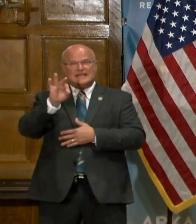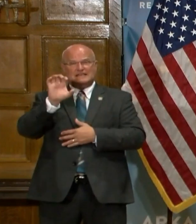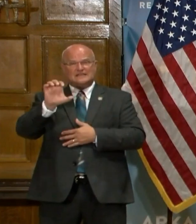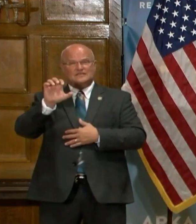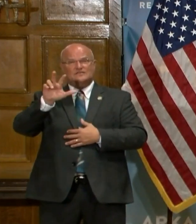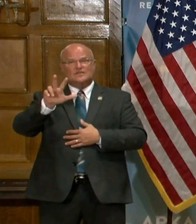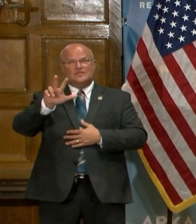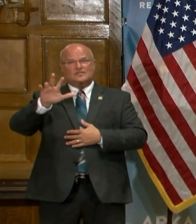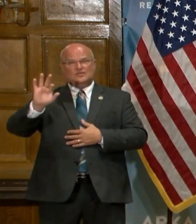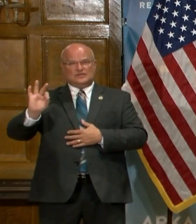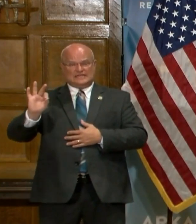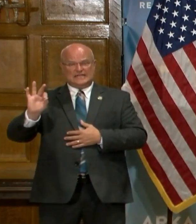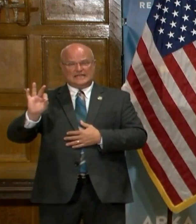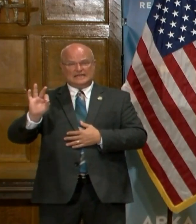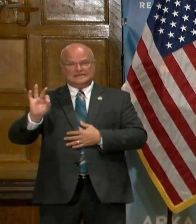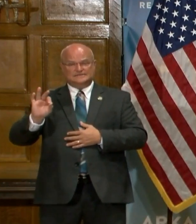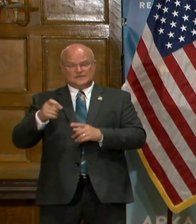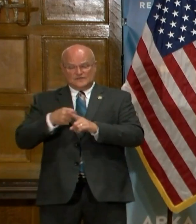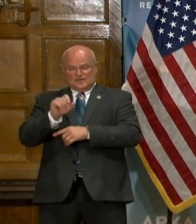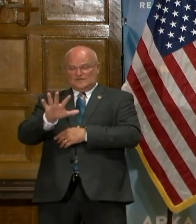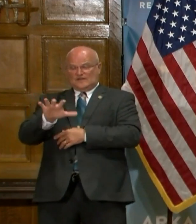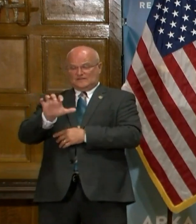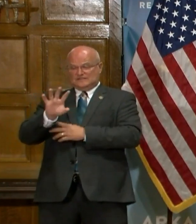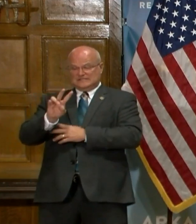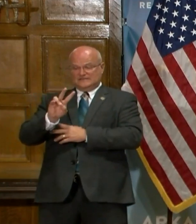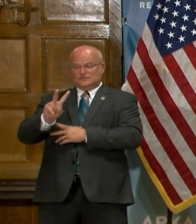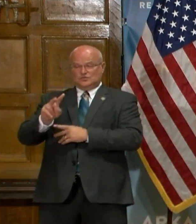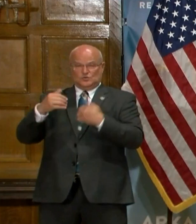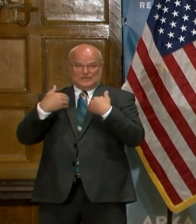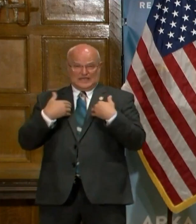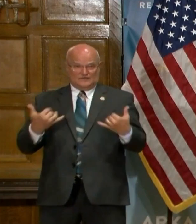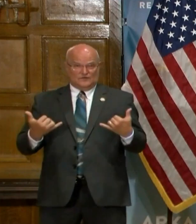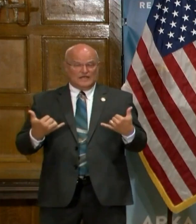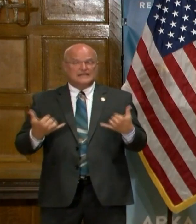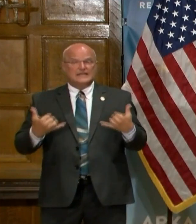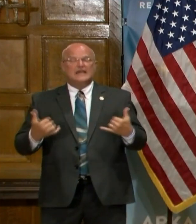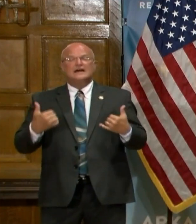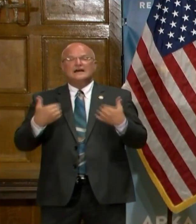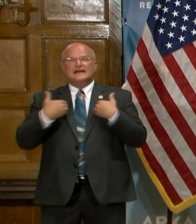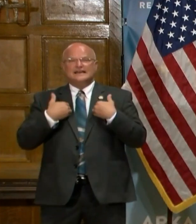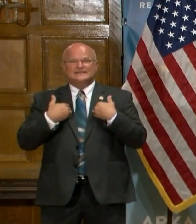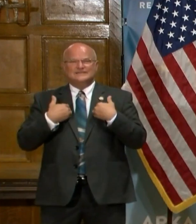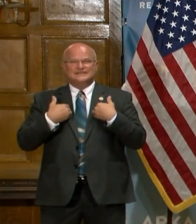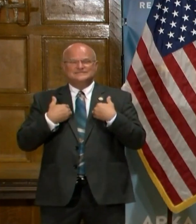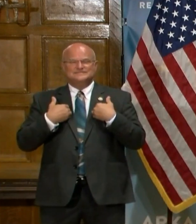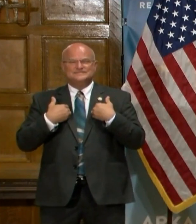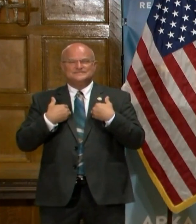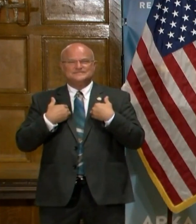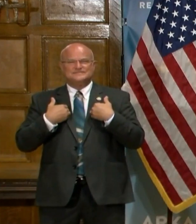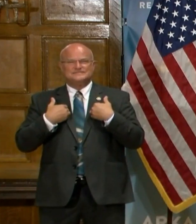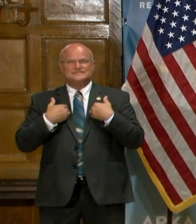28,939. Of the 572 cases that we have